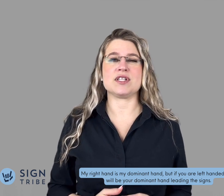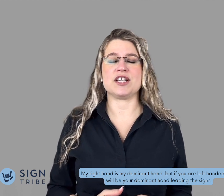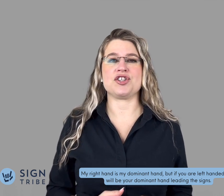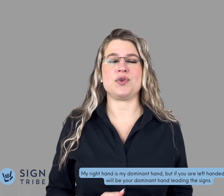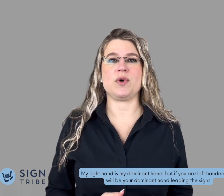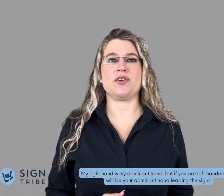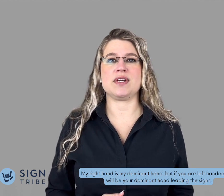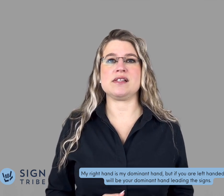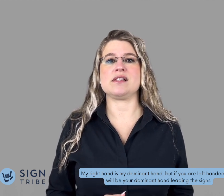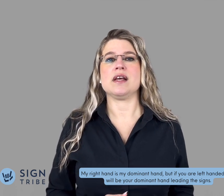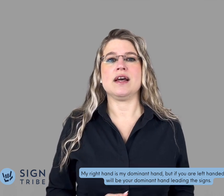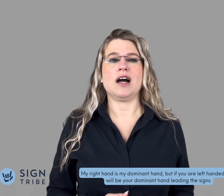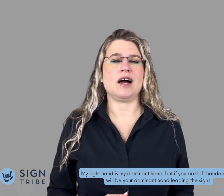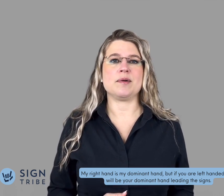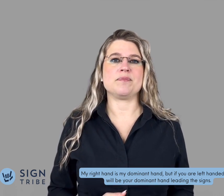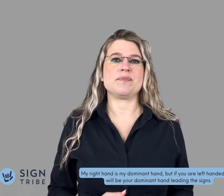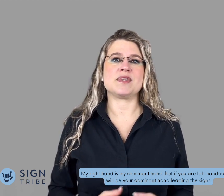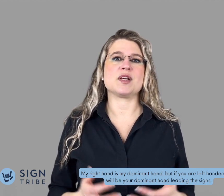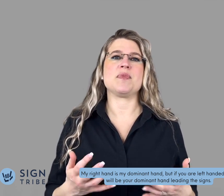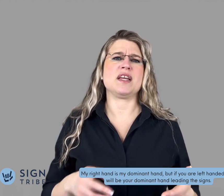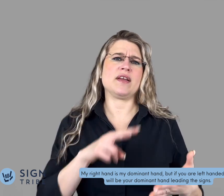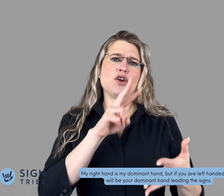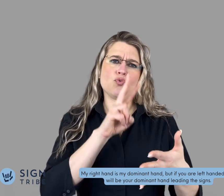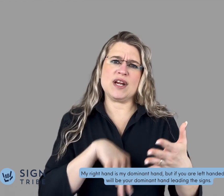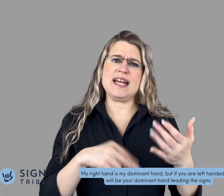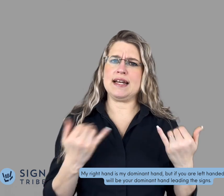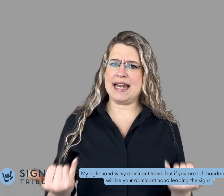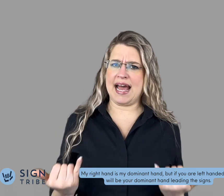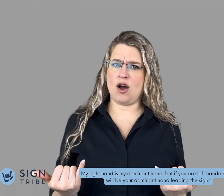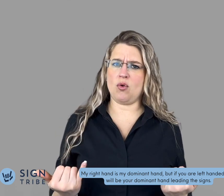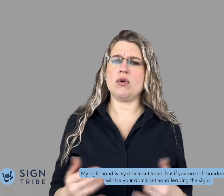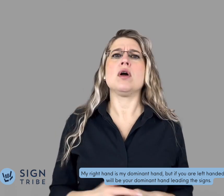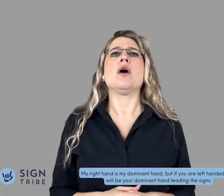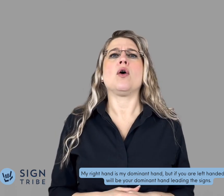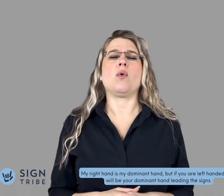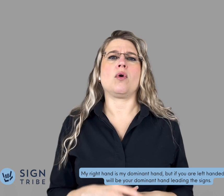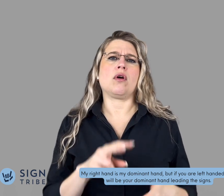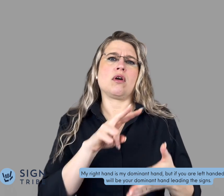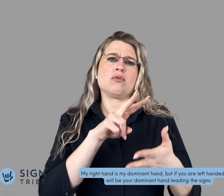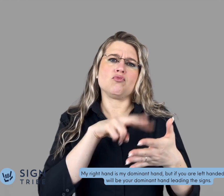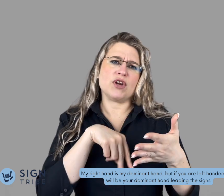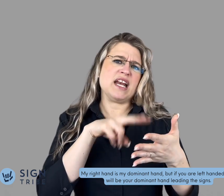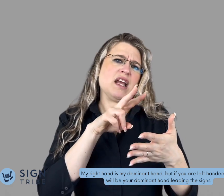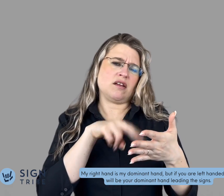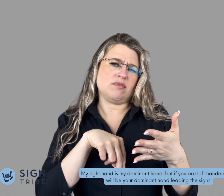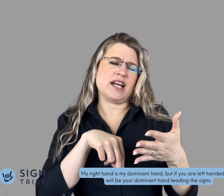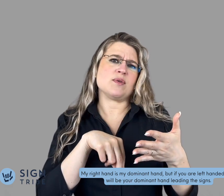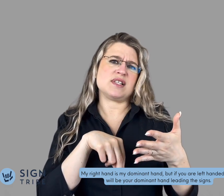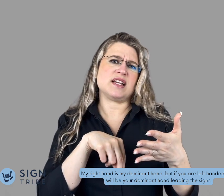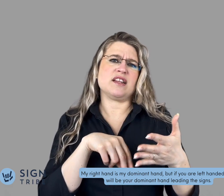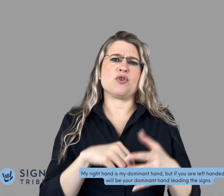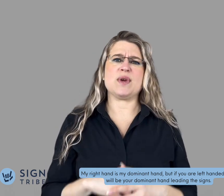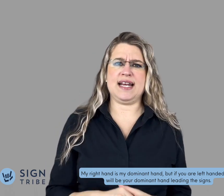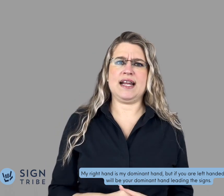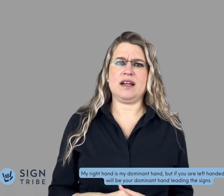conversation whether it's something like read now or reading, like I was sitting there reading,